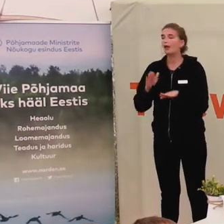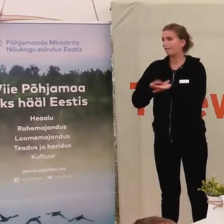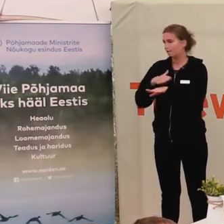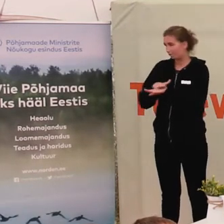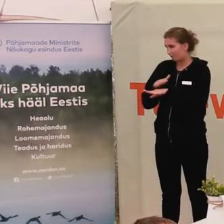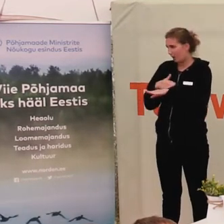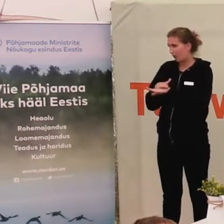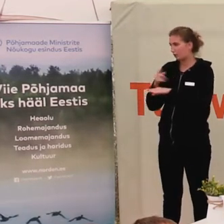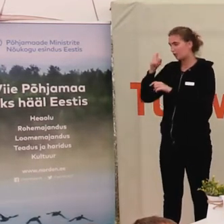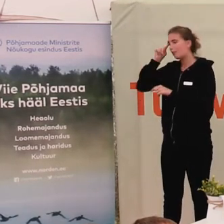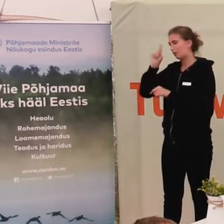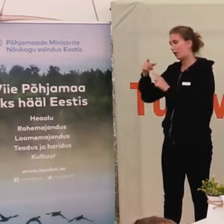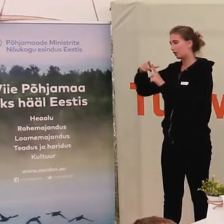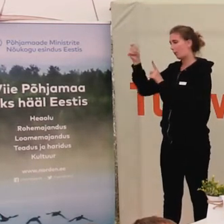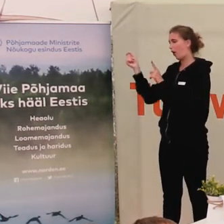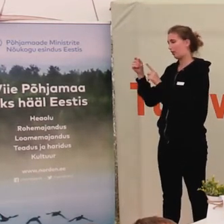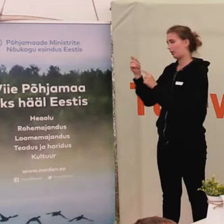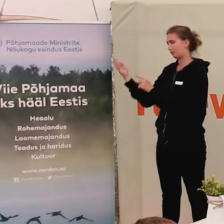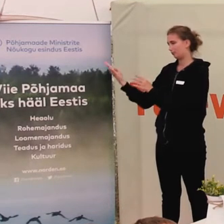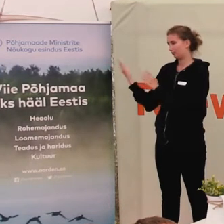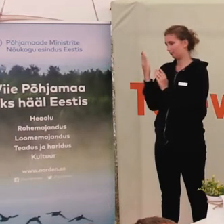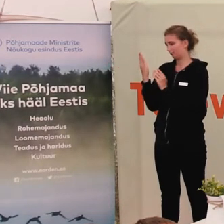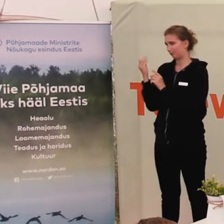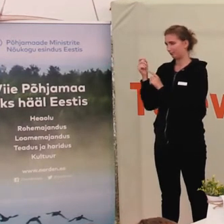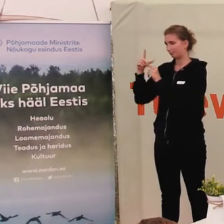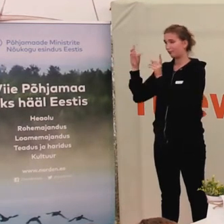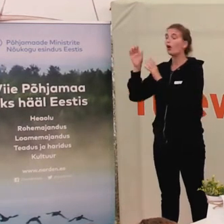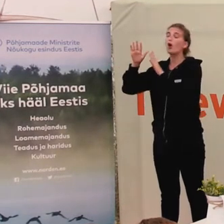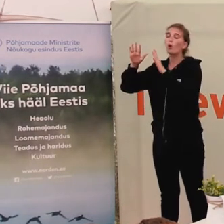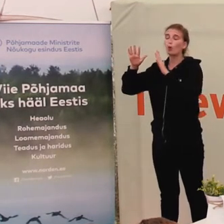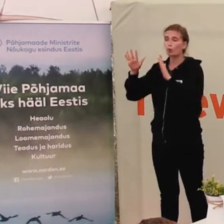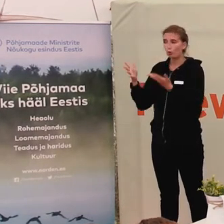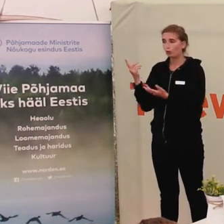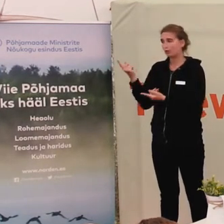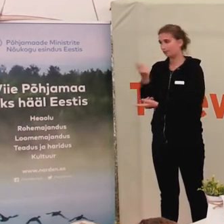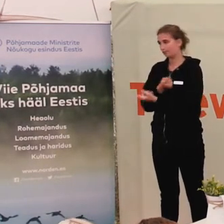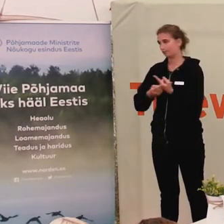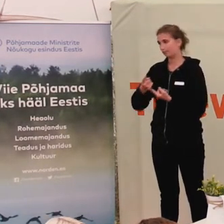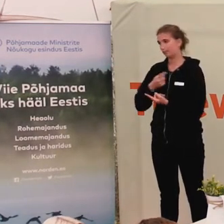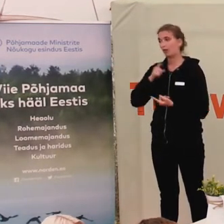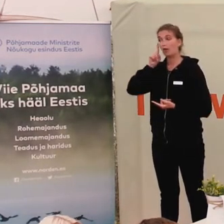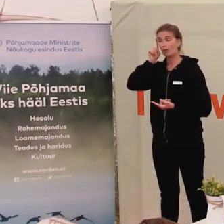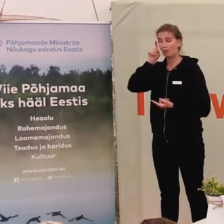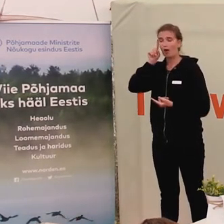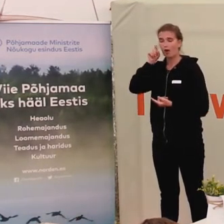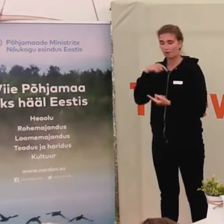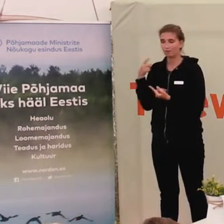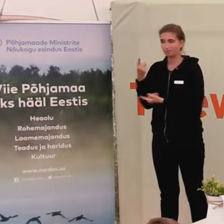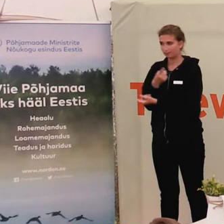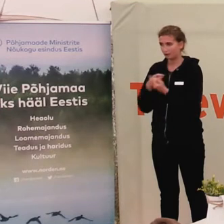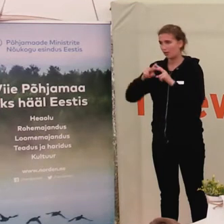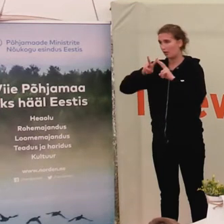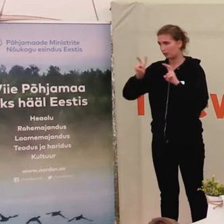the palm, I know, yes. If we're talking, and I presume we are talking about the